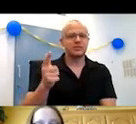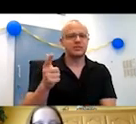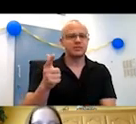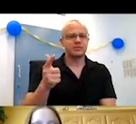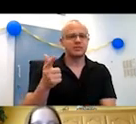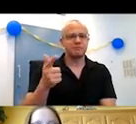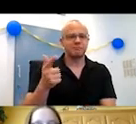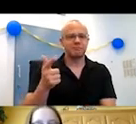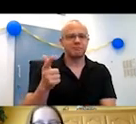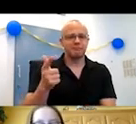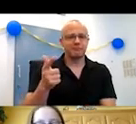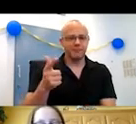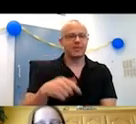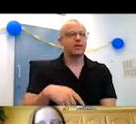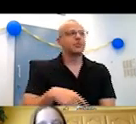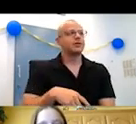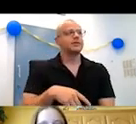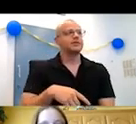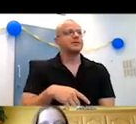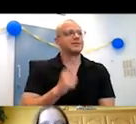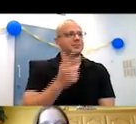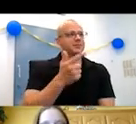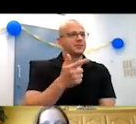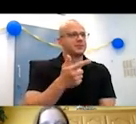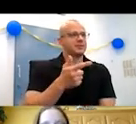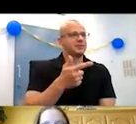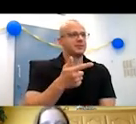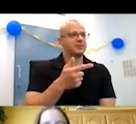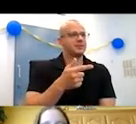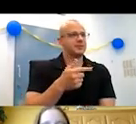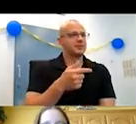elbow. So